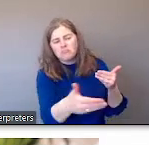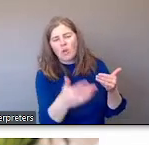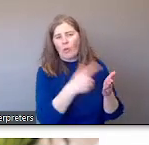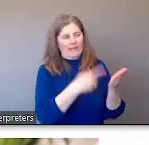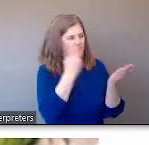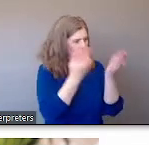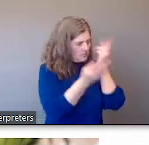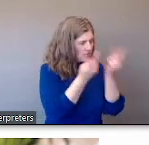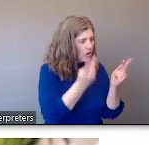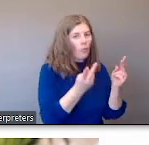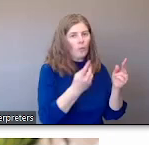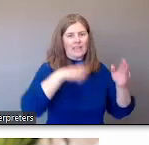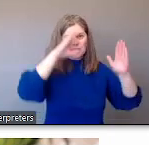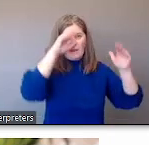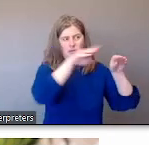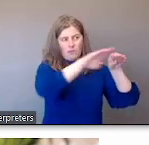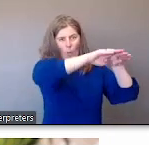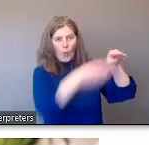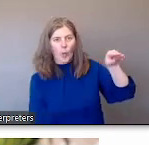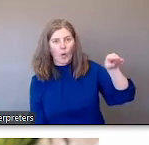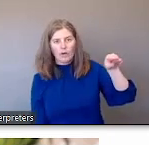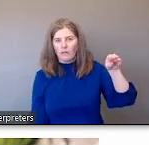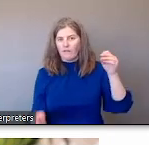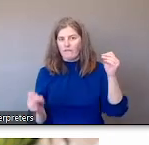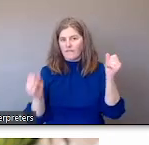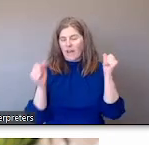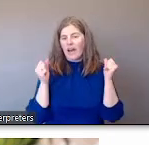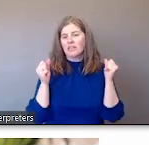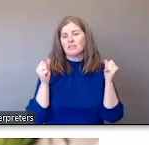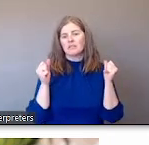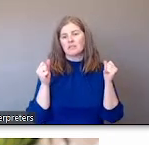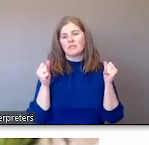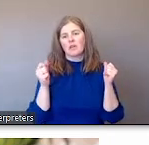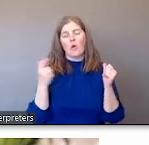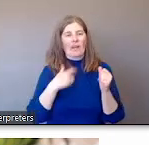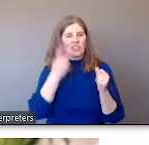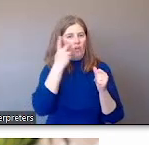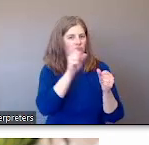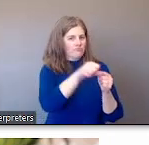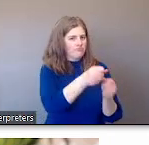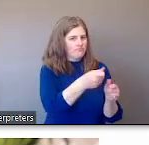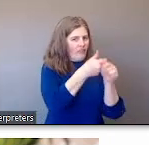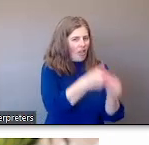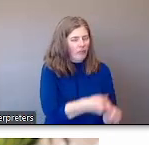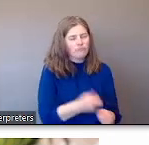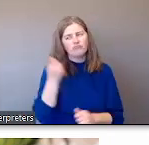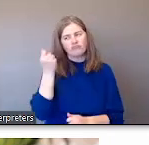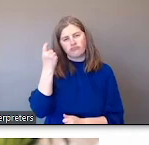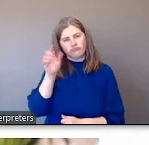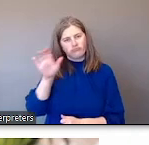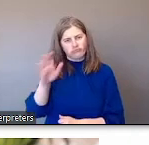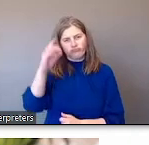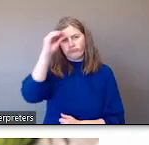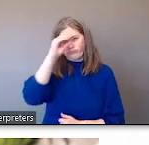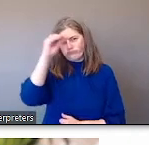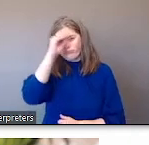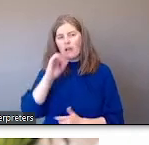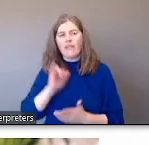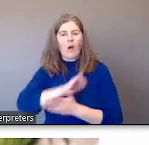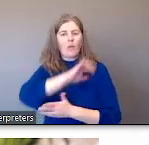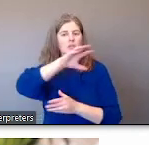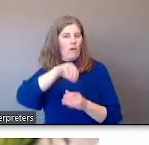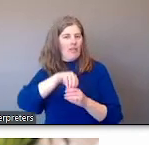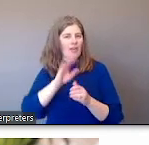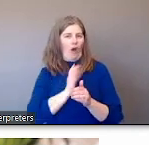very steep downhill trend in cases and hospitalizations that we ended up seeing. So understand that, although that was in the